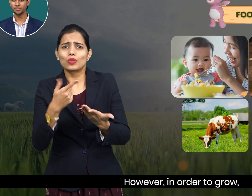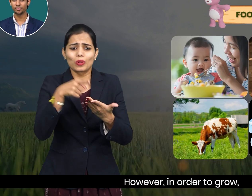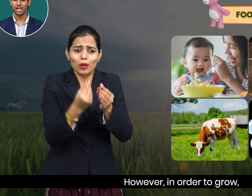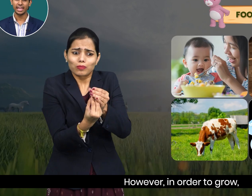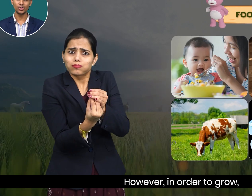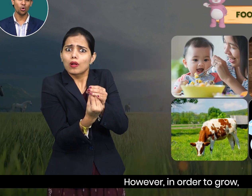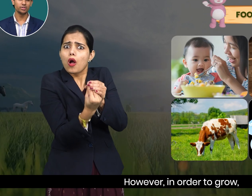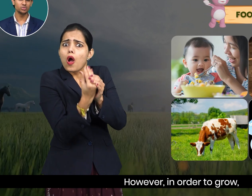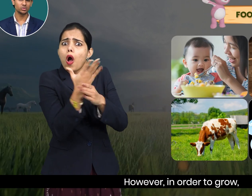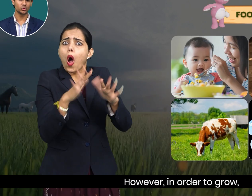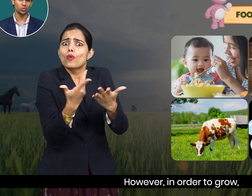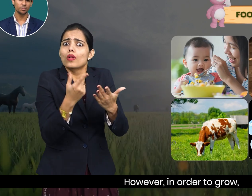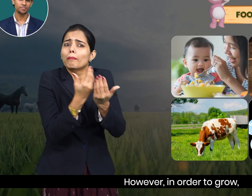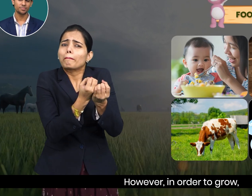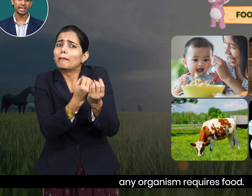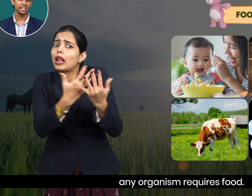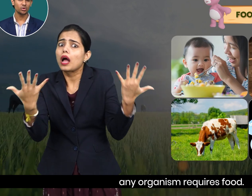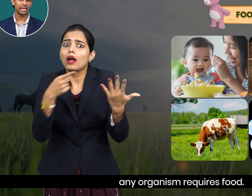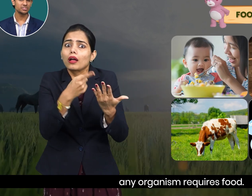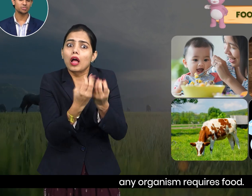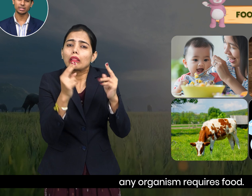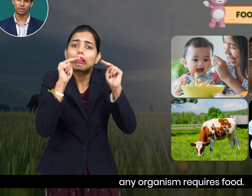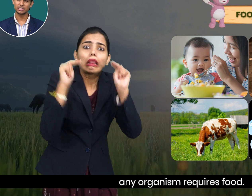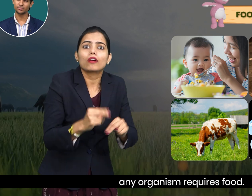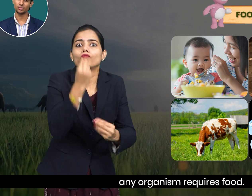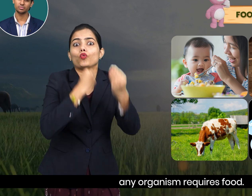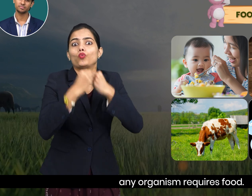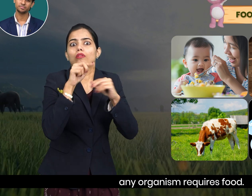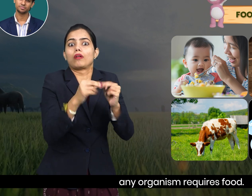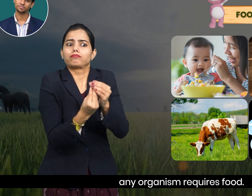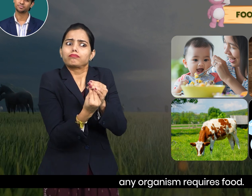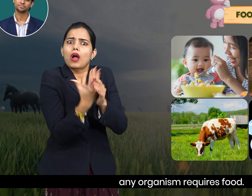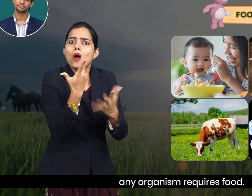However, in order to grow, any organism requires food.